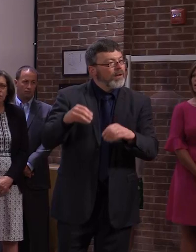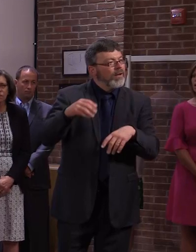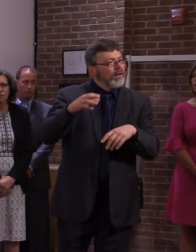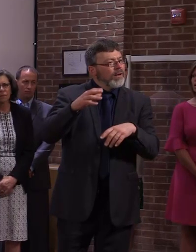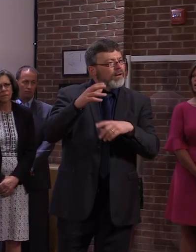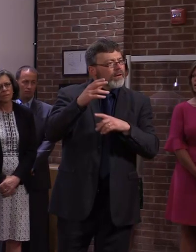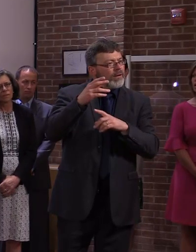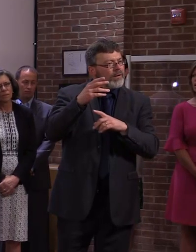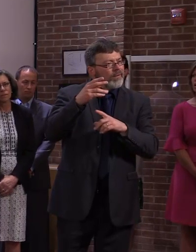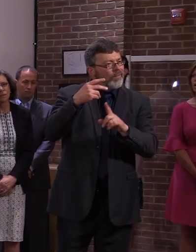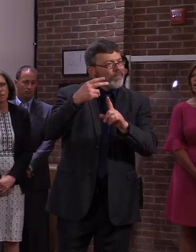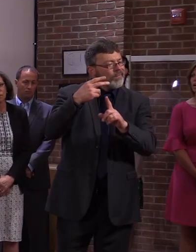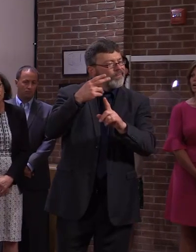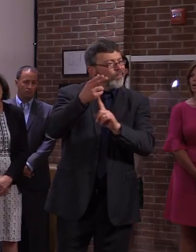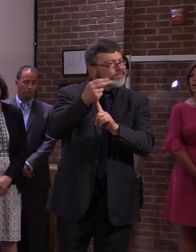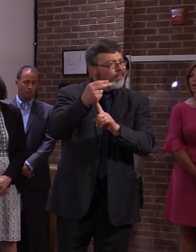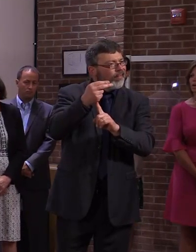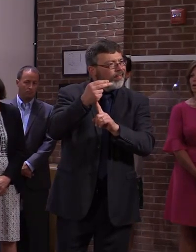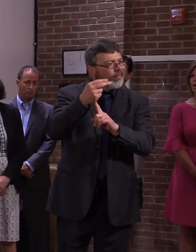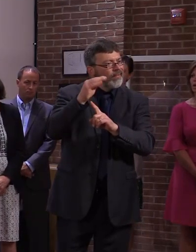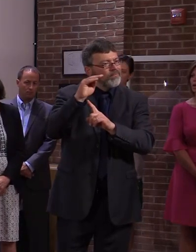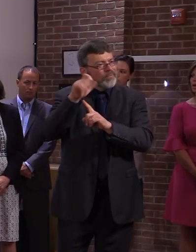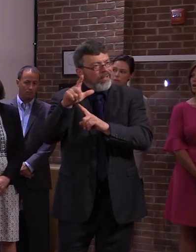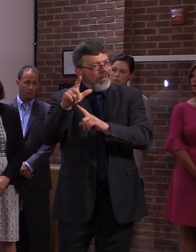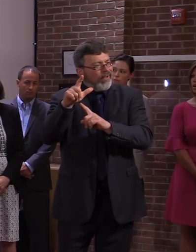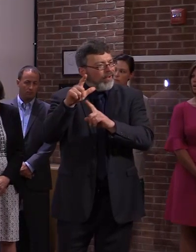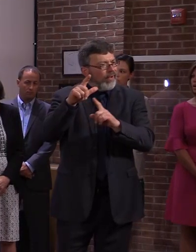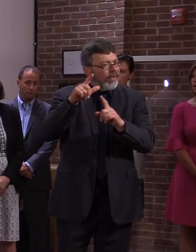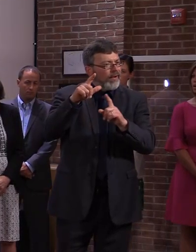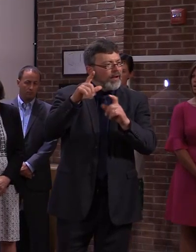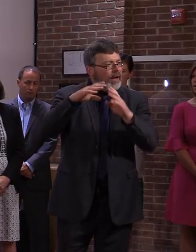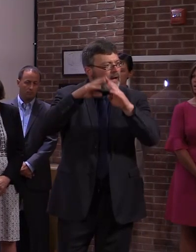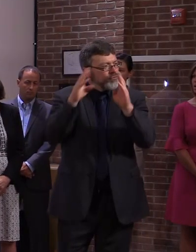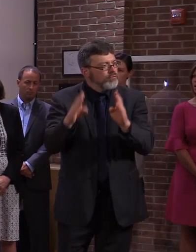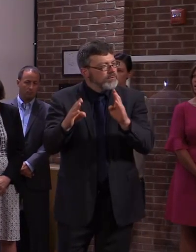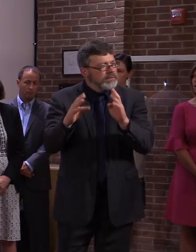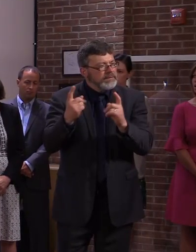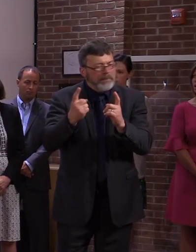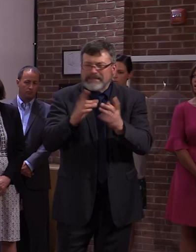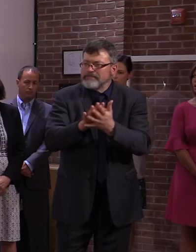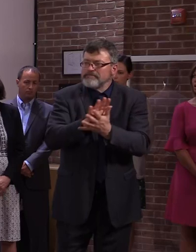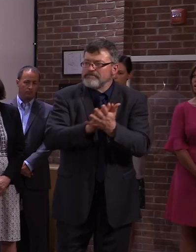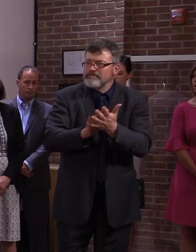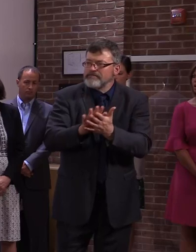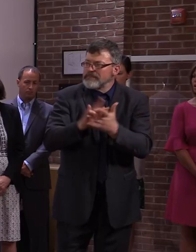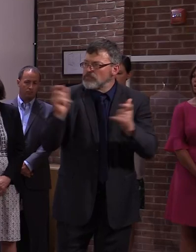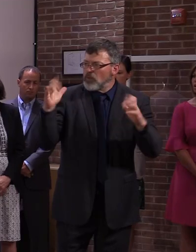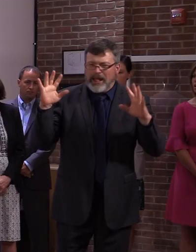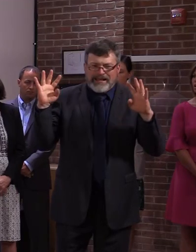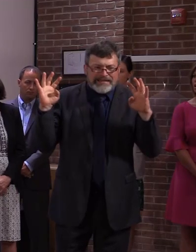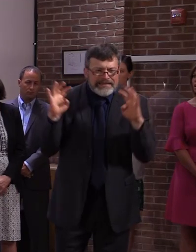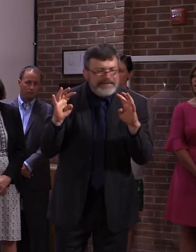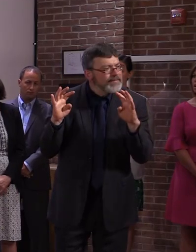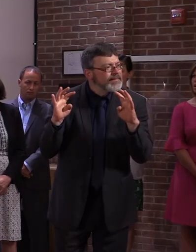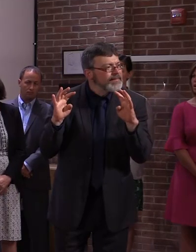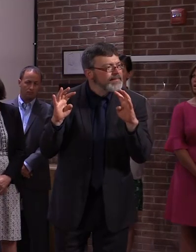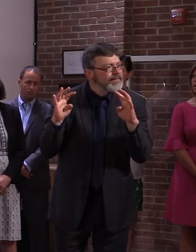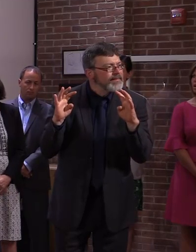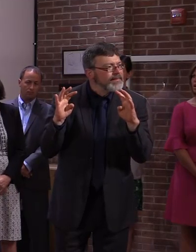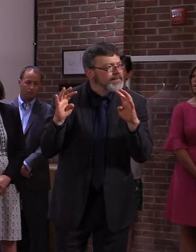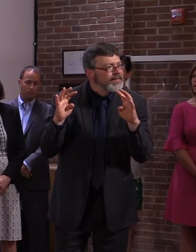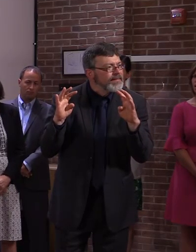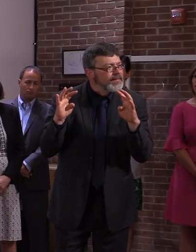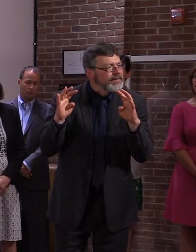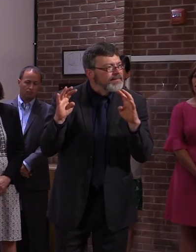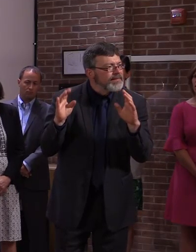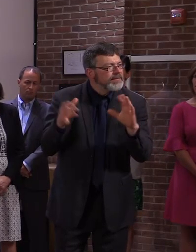changing. Can you tell us right now whether or not you're going to postpone institution of the new eligibility criteria, or